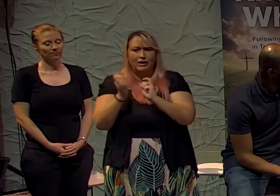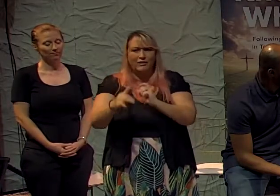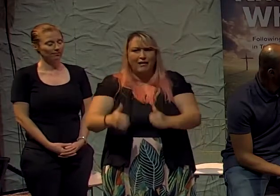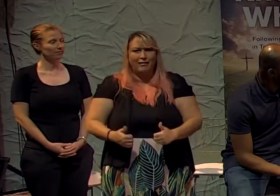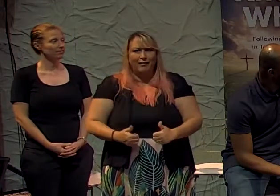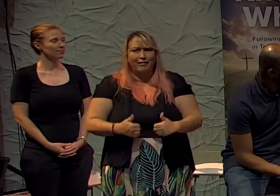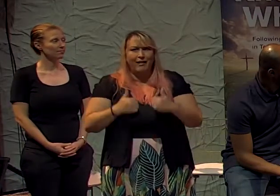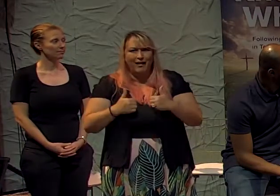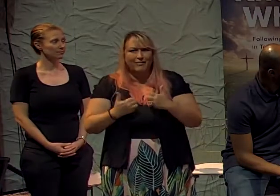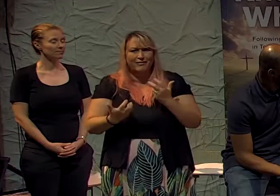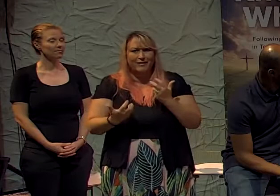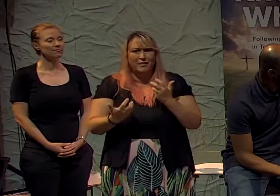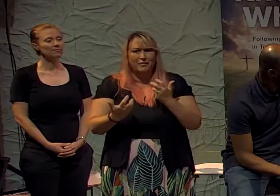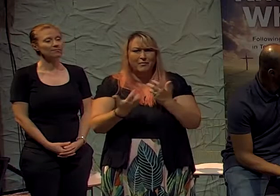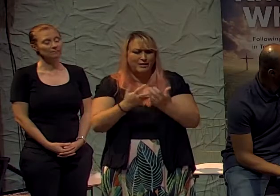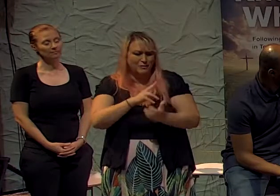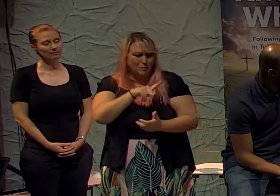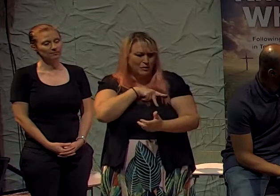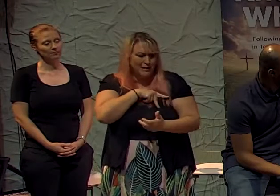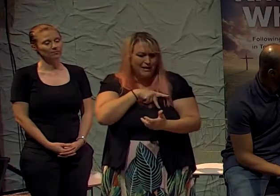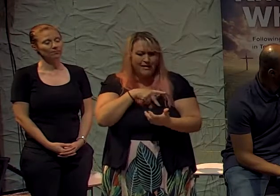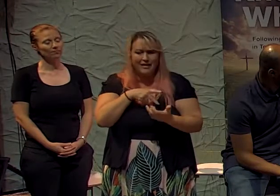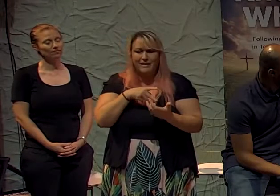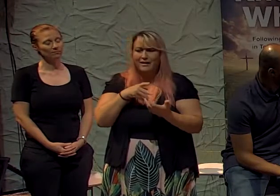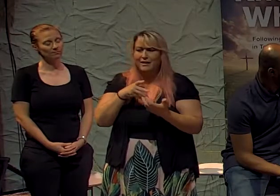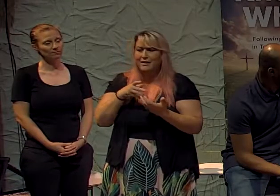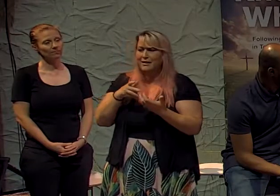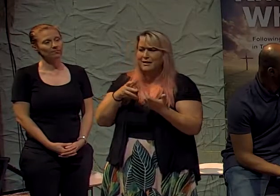with personality, it goes with